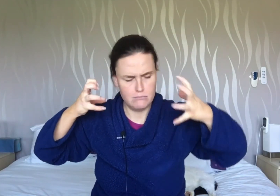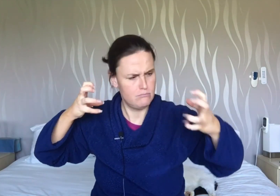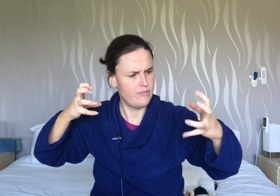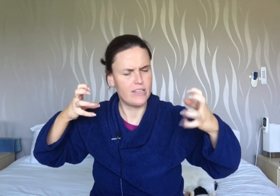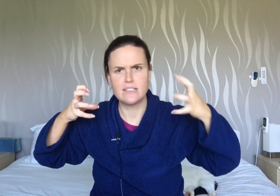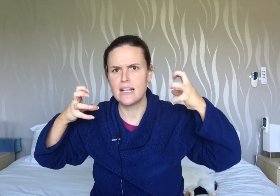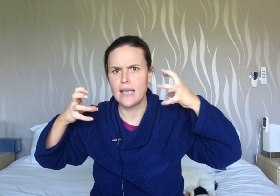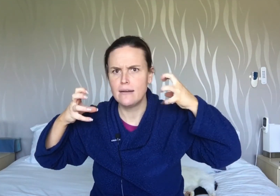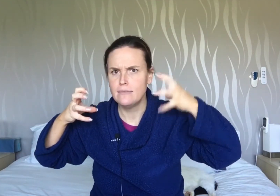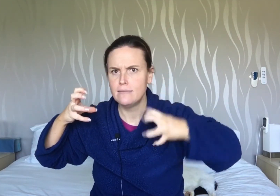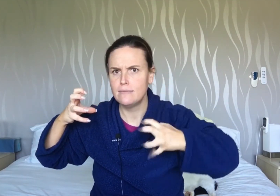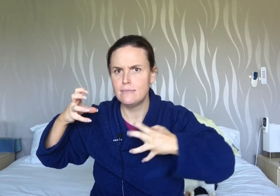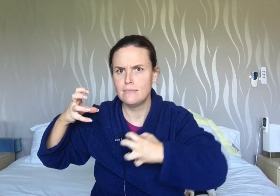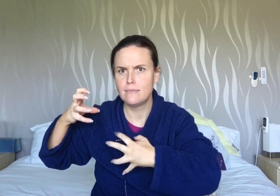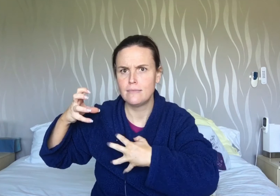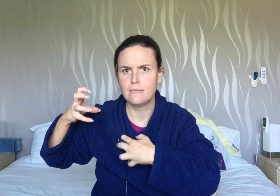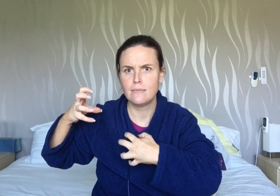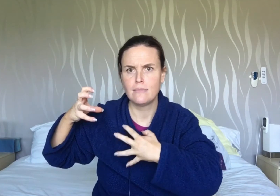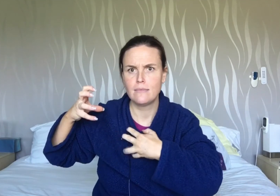My fingers are clicking.